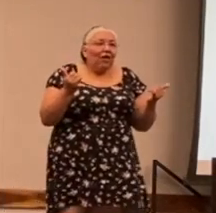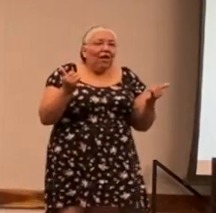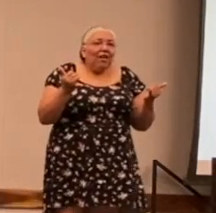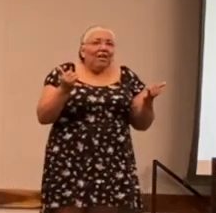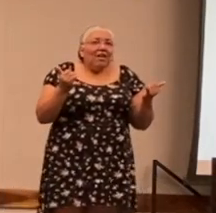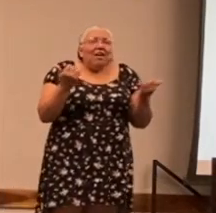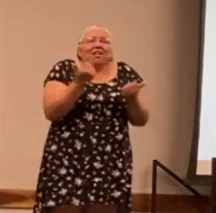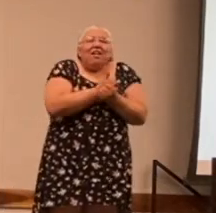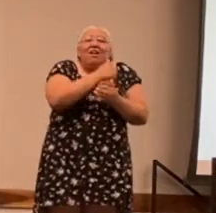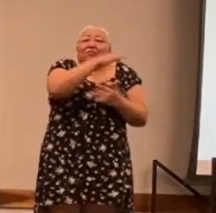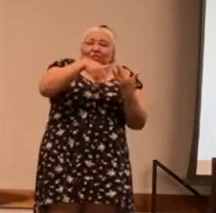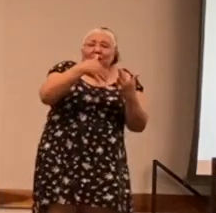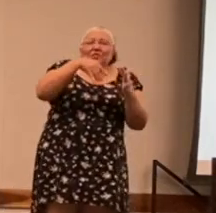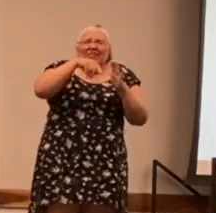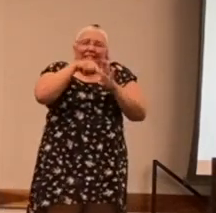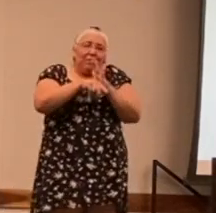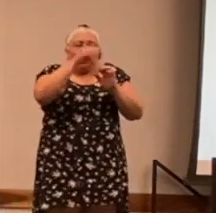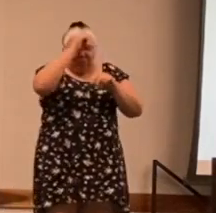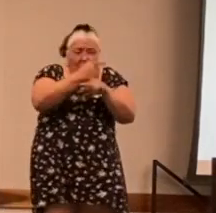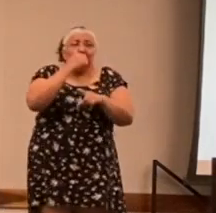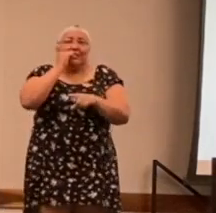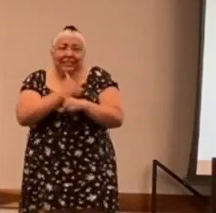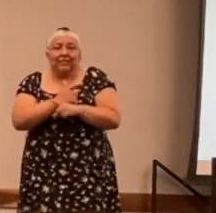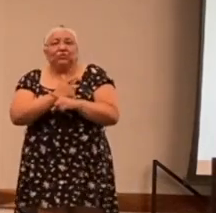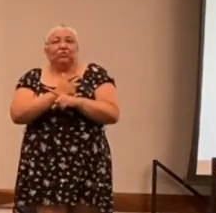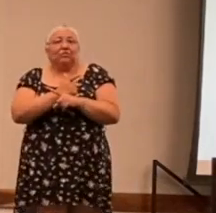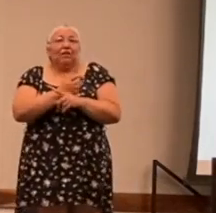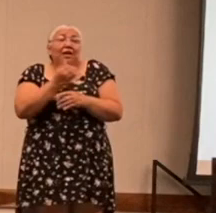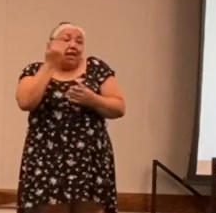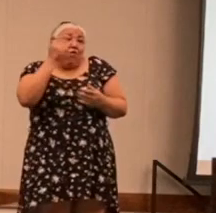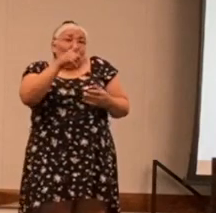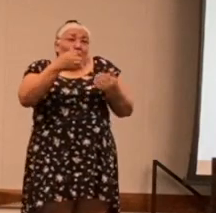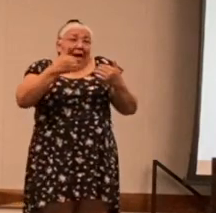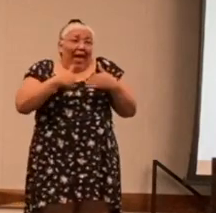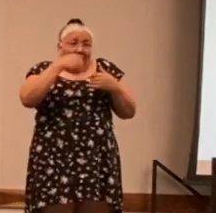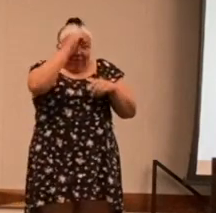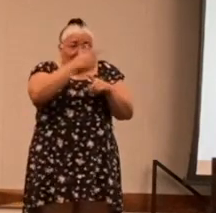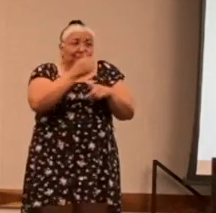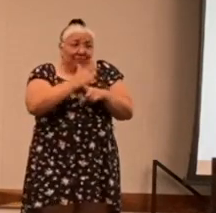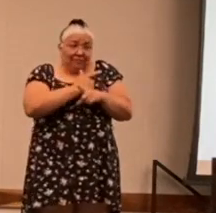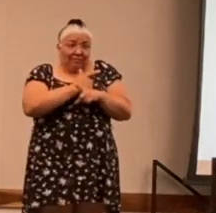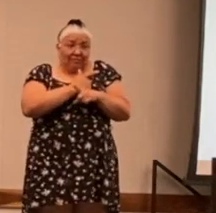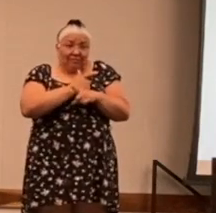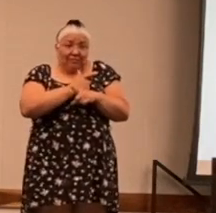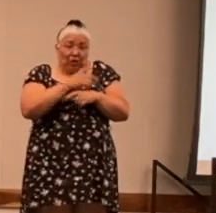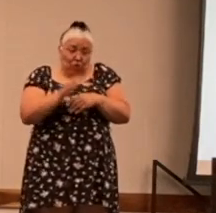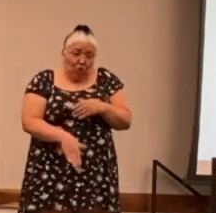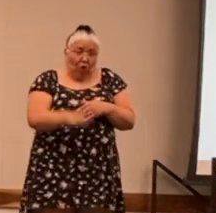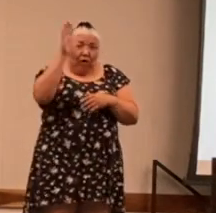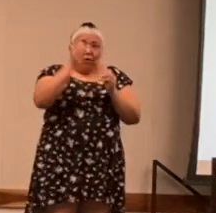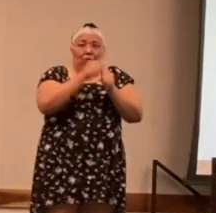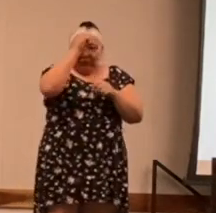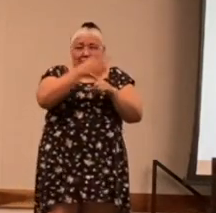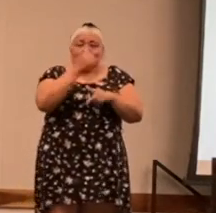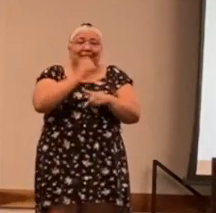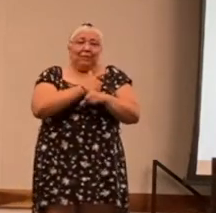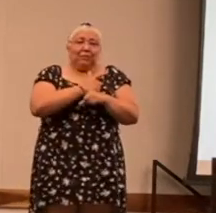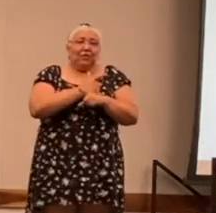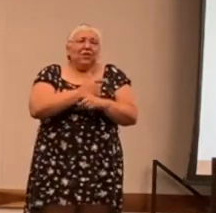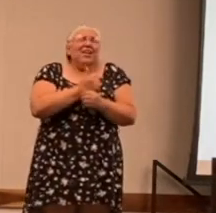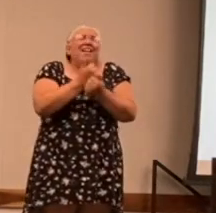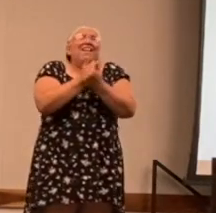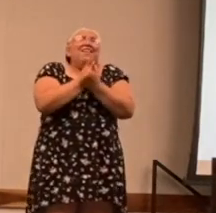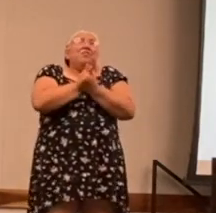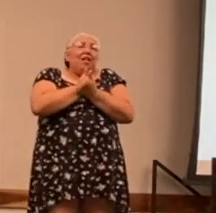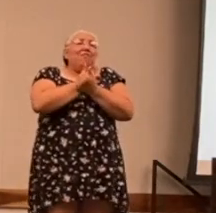says, love one another deeply as brothers and sisters. If you have siblings, growing up with siblings, you love